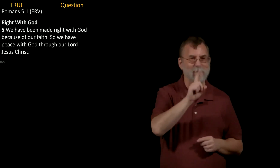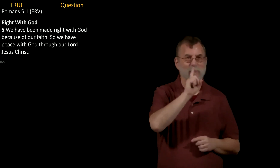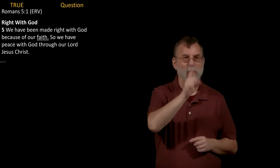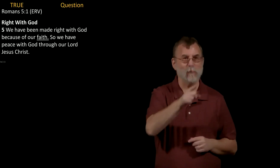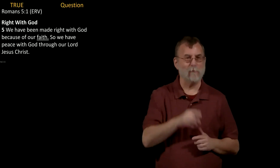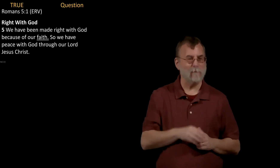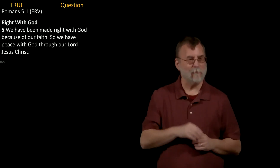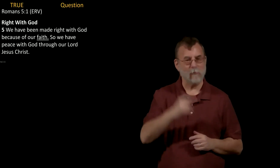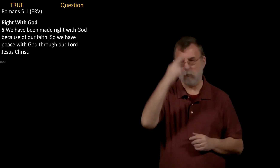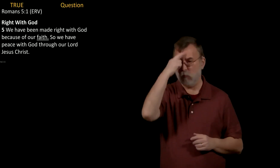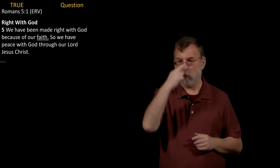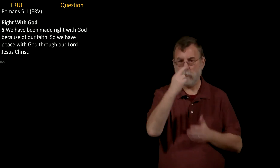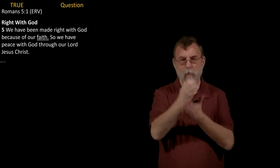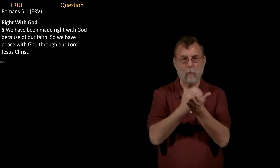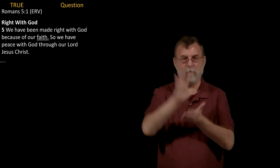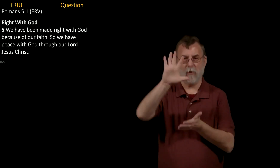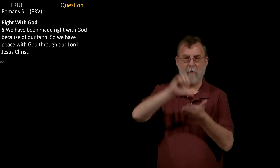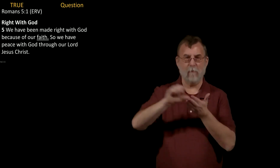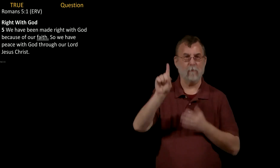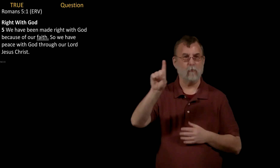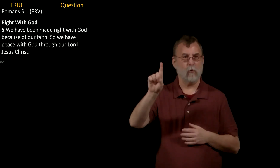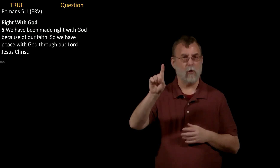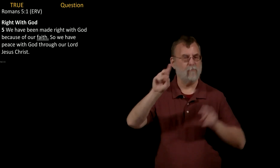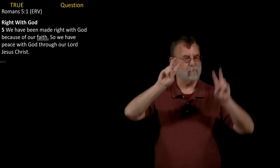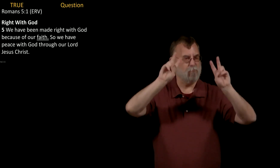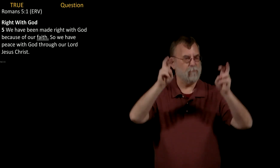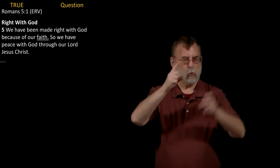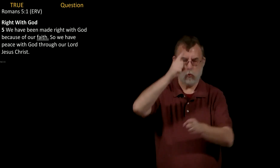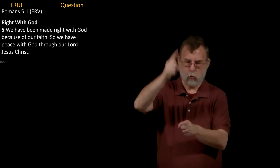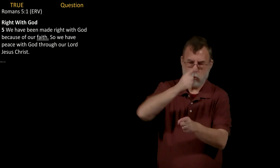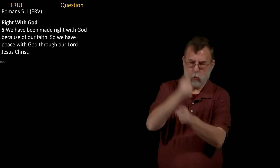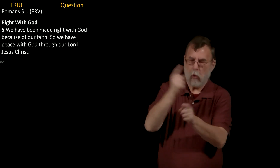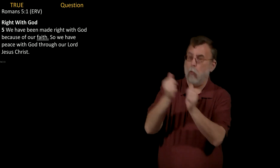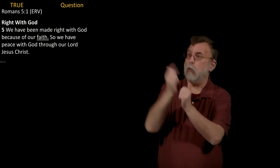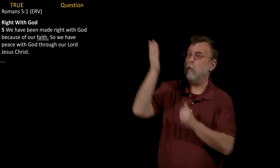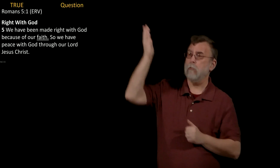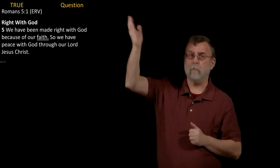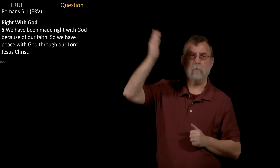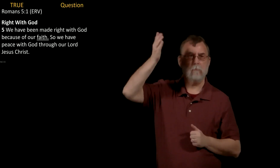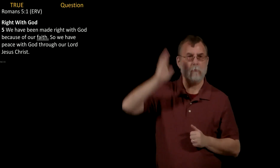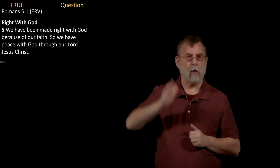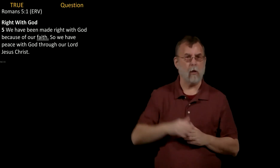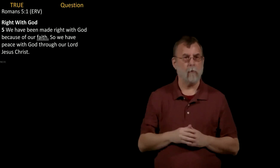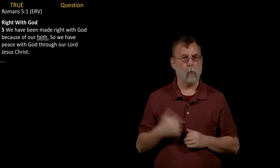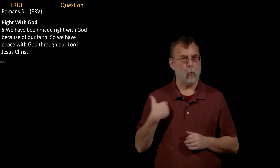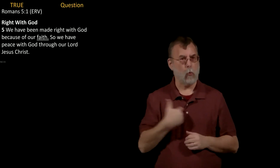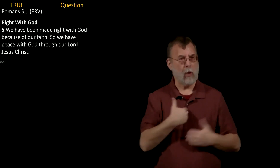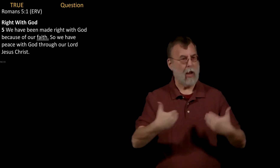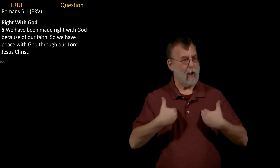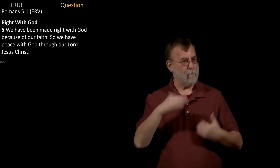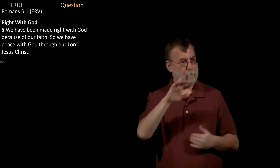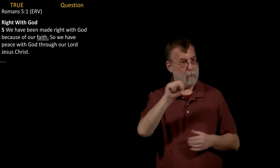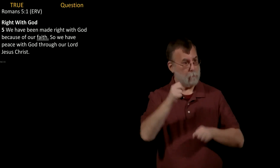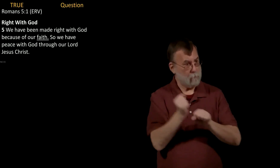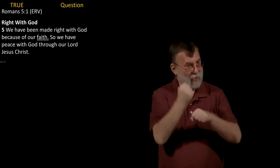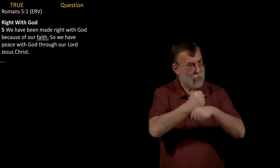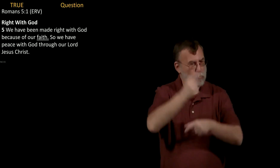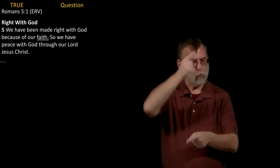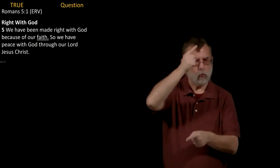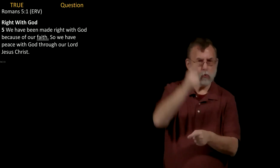Yes, true. Romans 5, verse 1. Right with God. We have been made